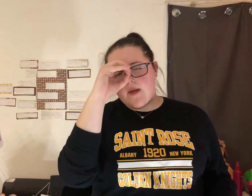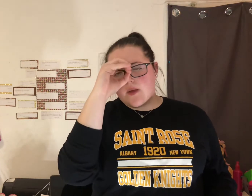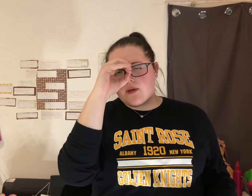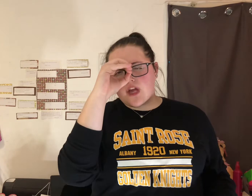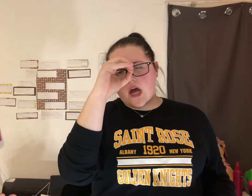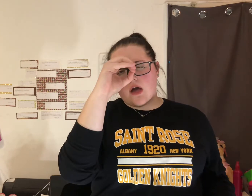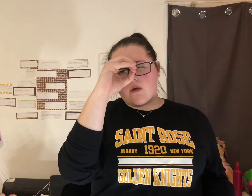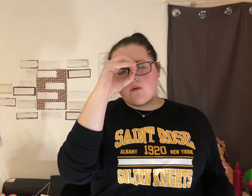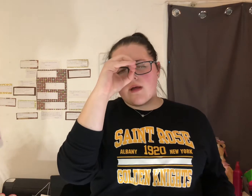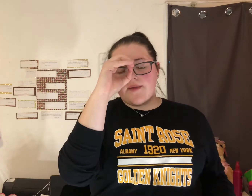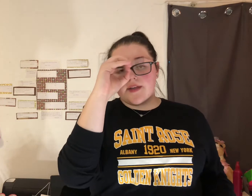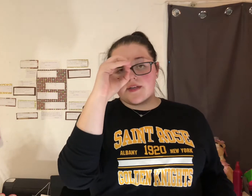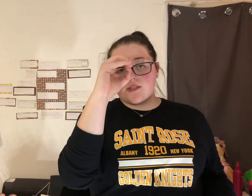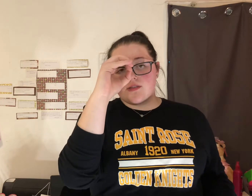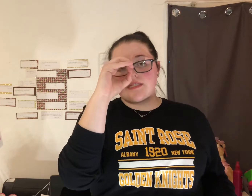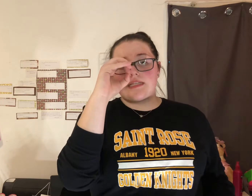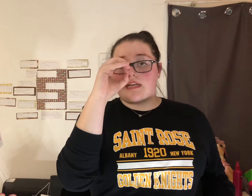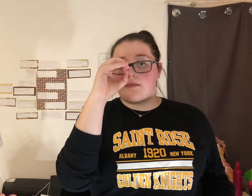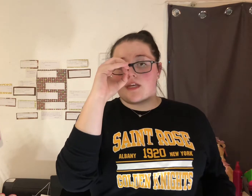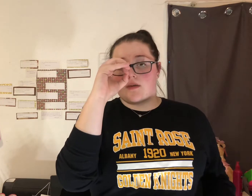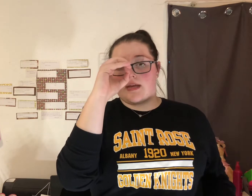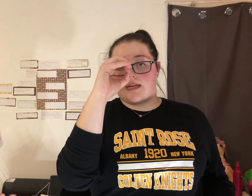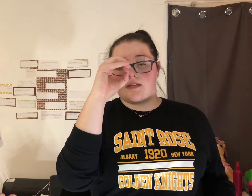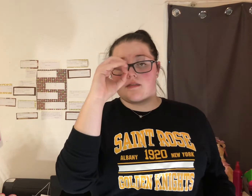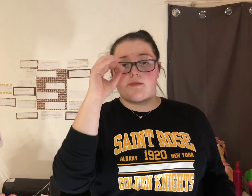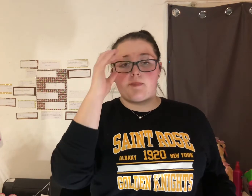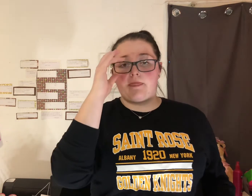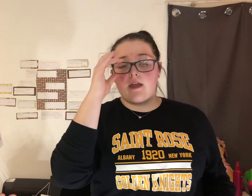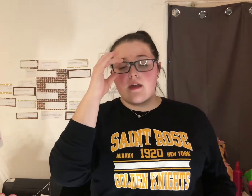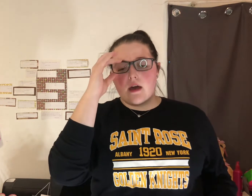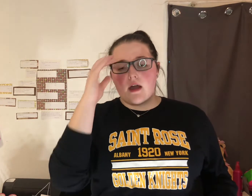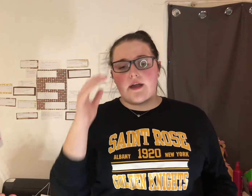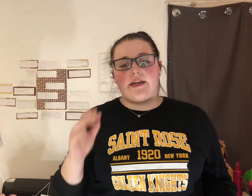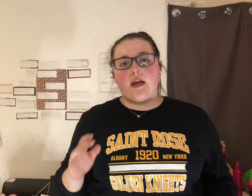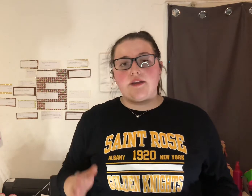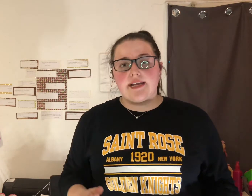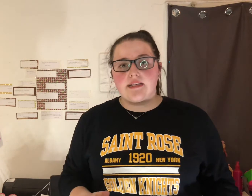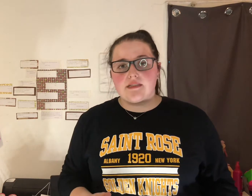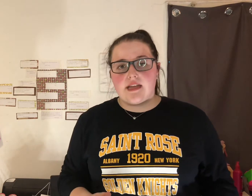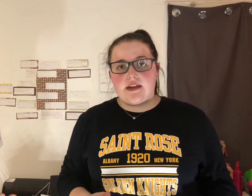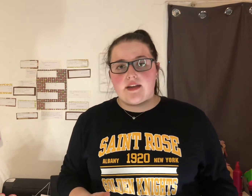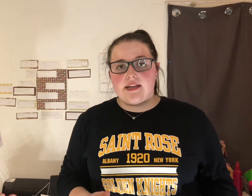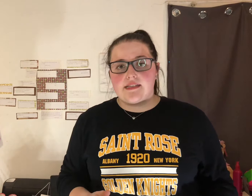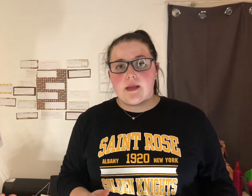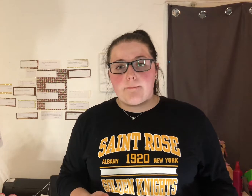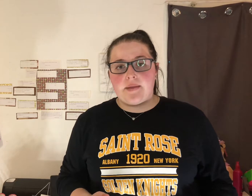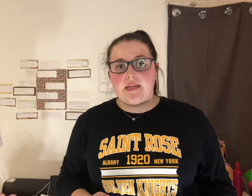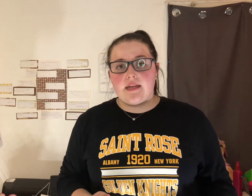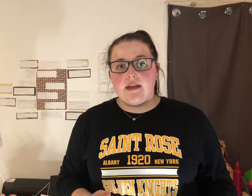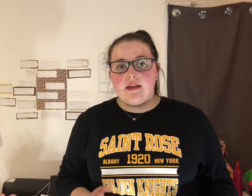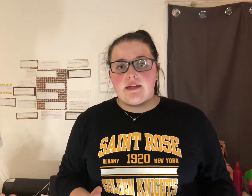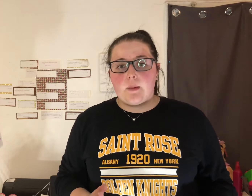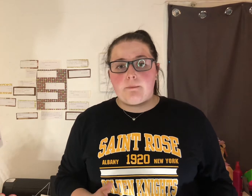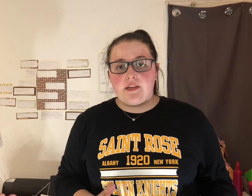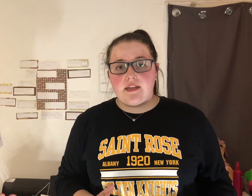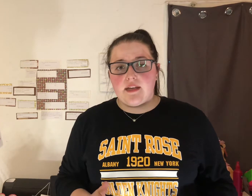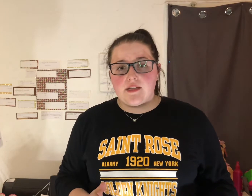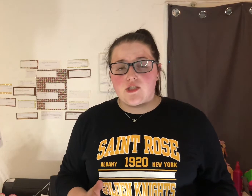With O, you're going to do the same thing, okay guys? Alrighty, our next letter is P. Now P is just